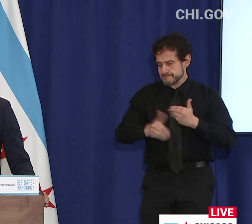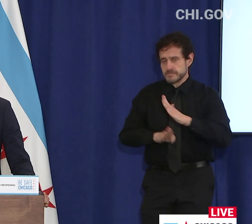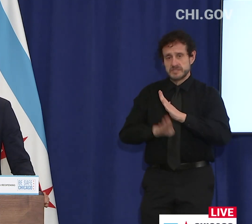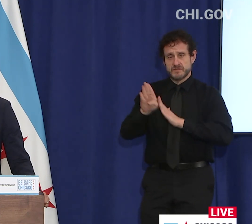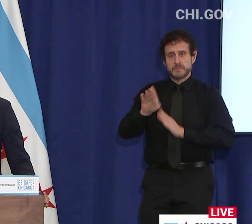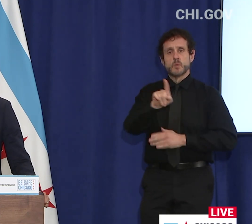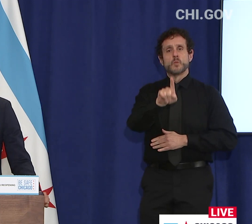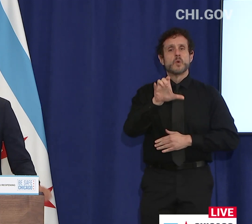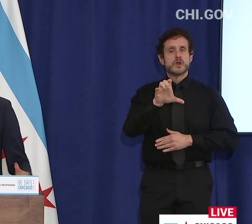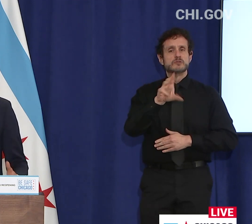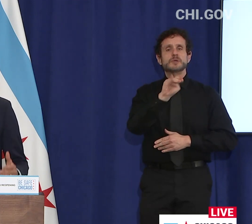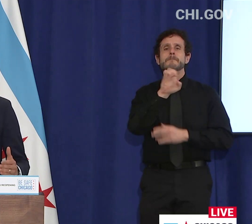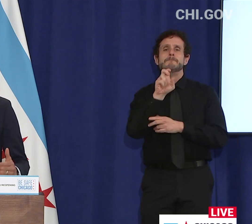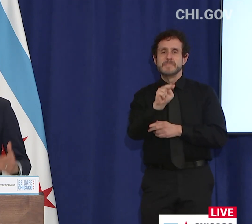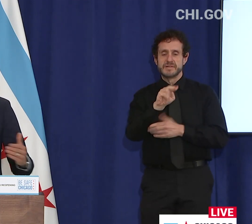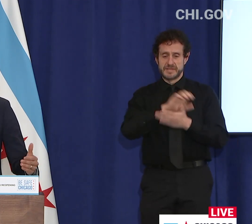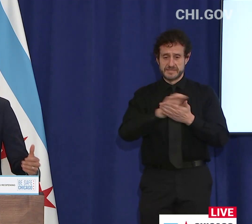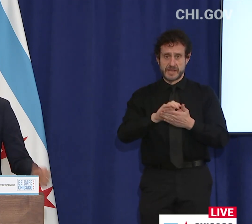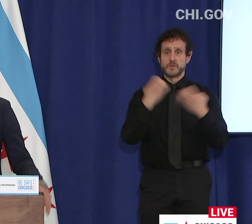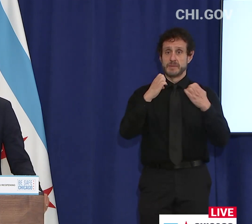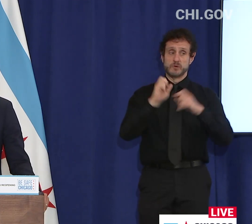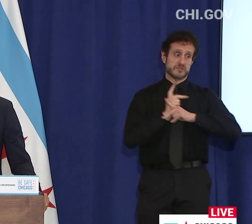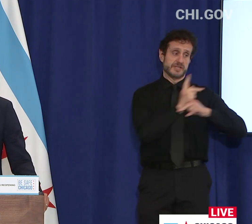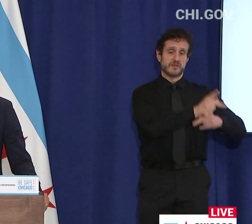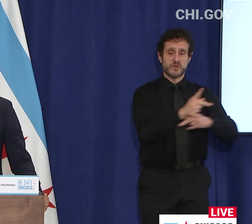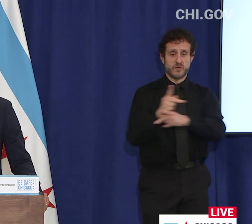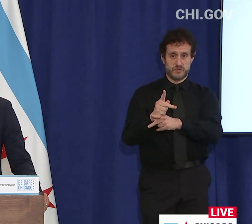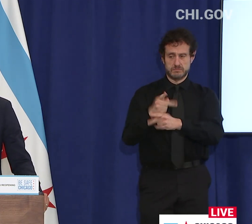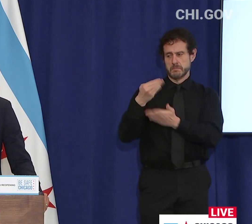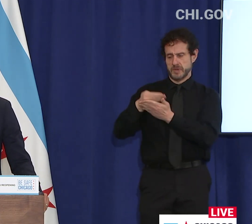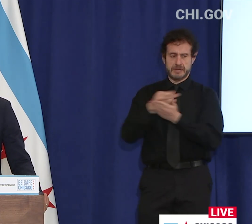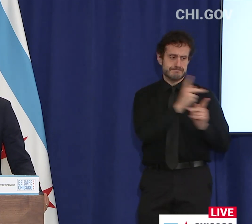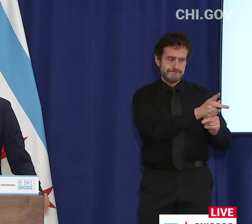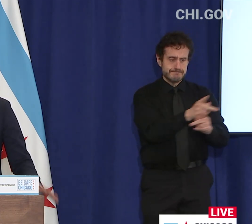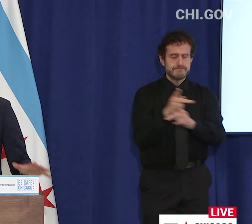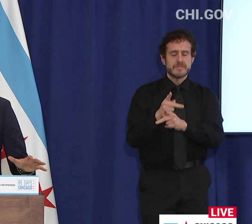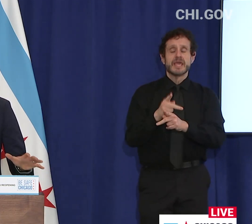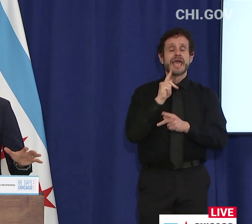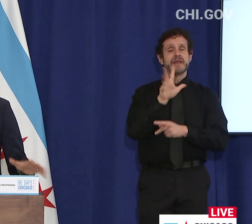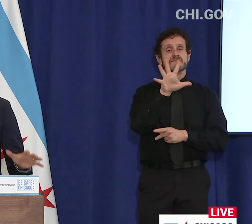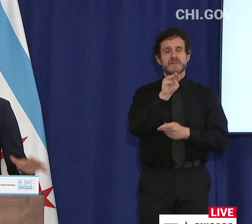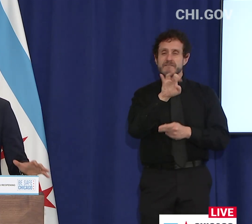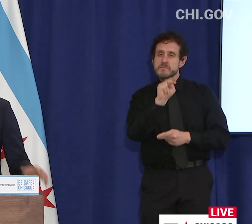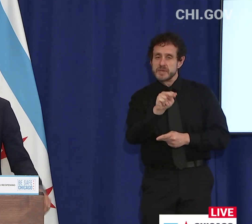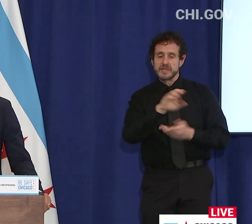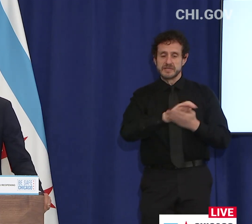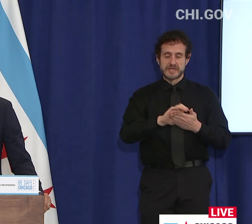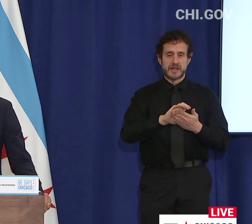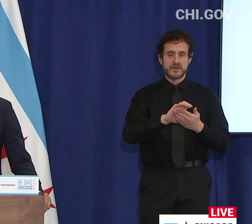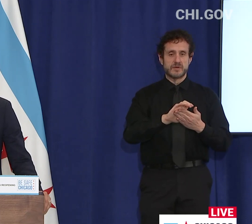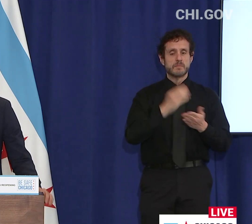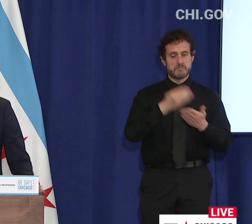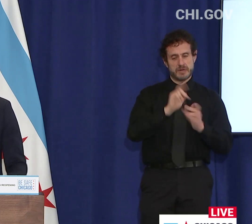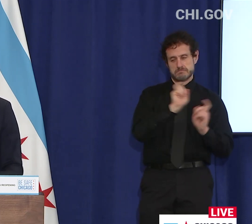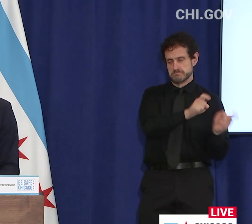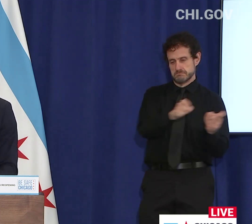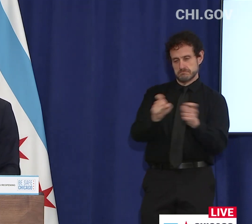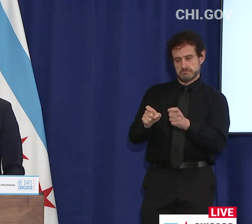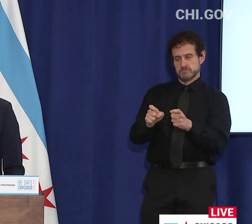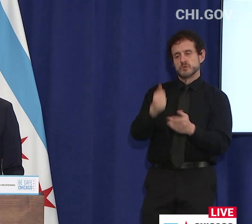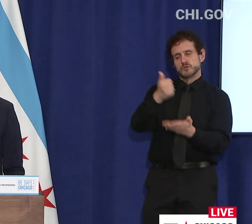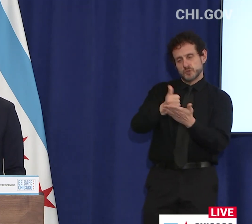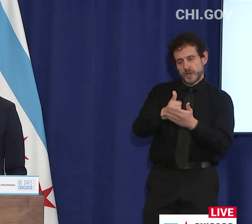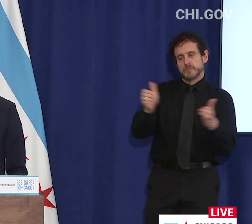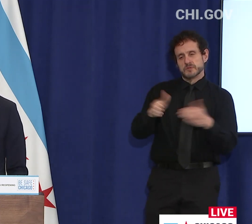emergency loan fund, as well as creating a $5 million grant program to support over 1,000 micro businesses in